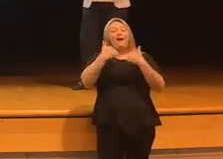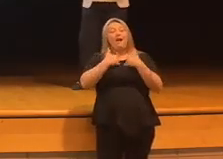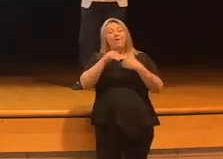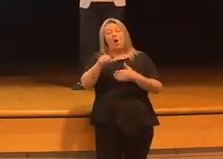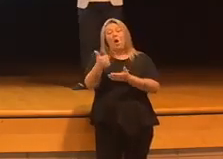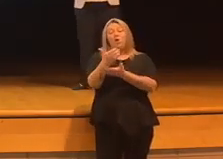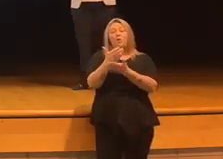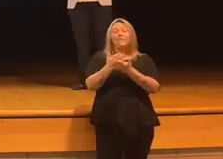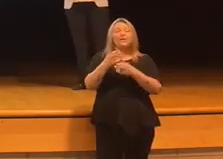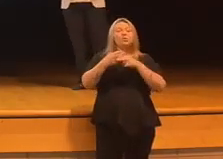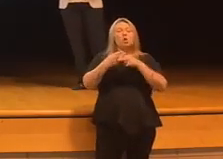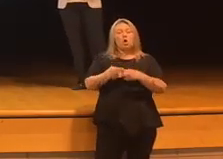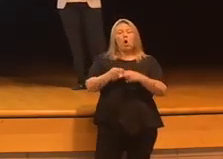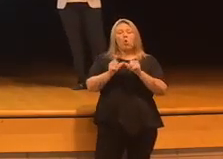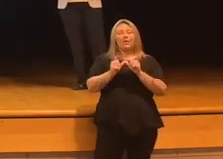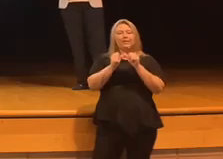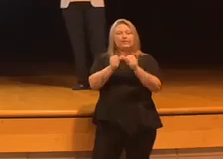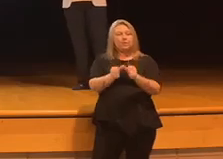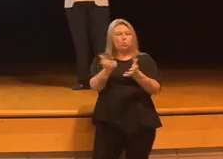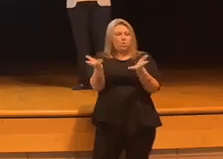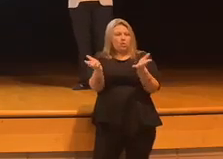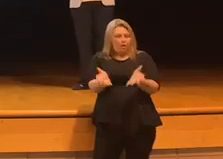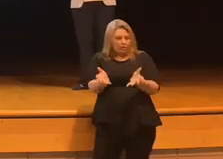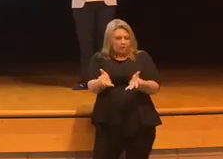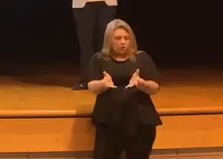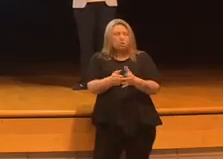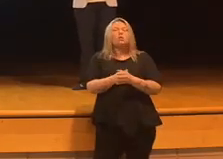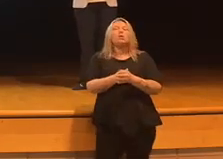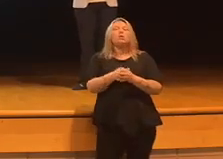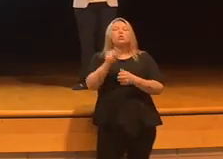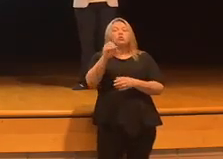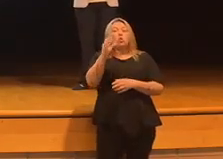called Continue the Conversation. And so parents,